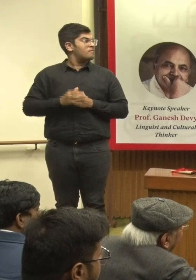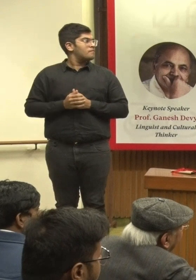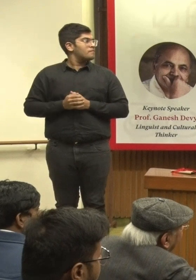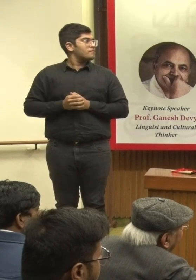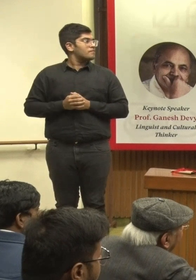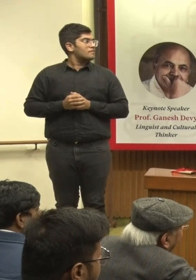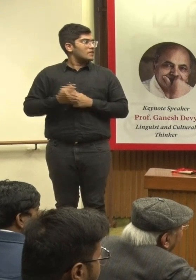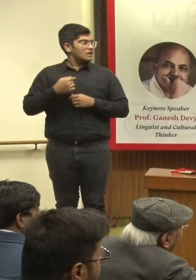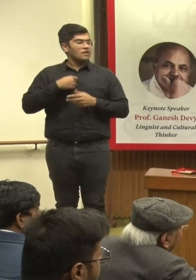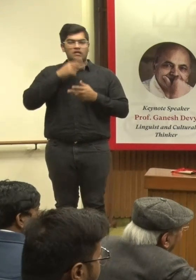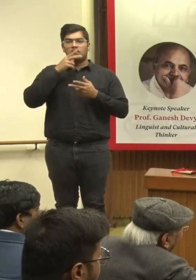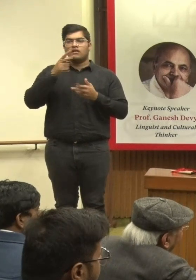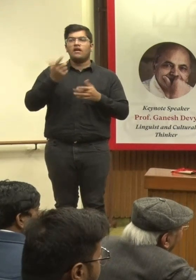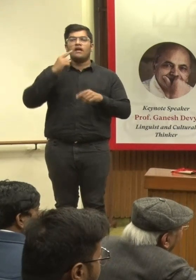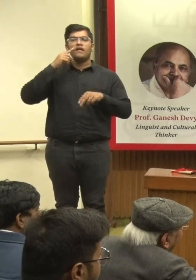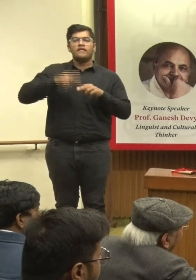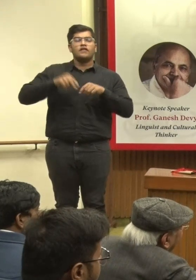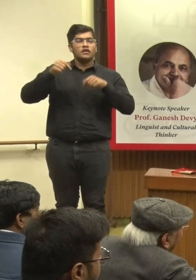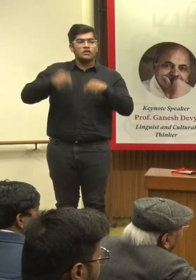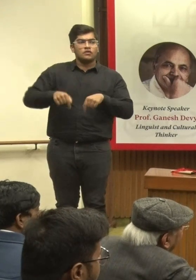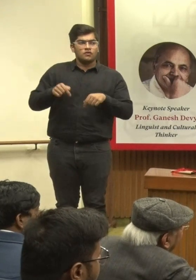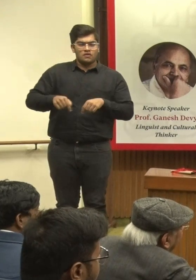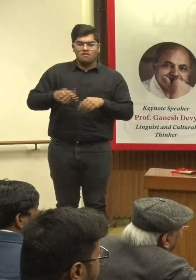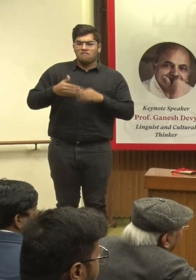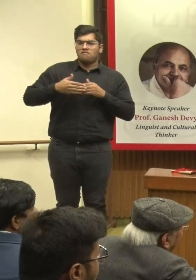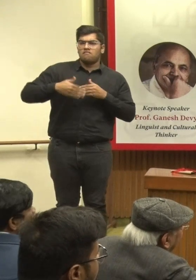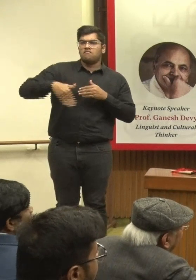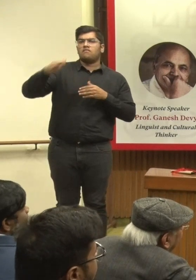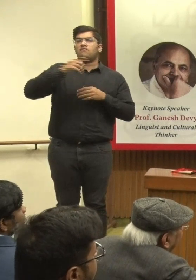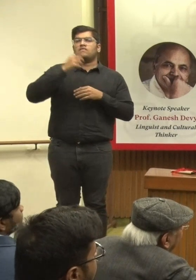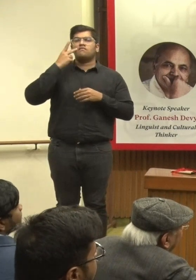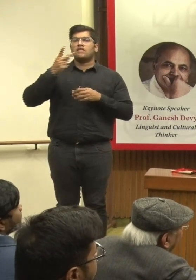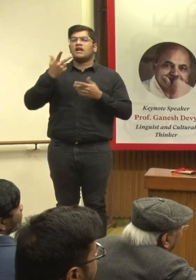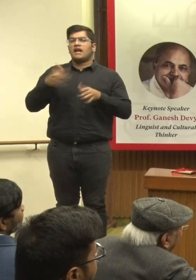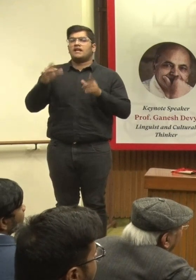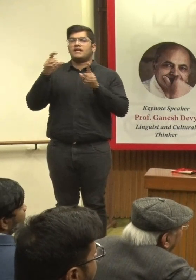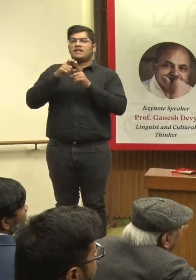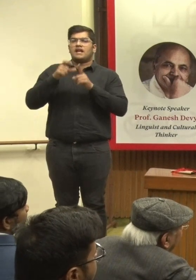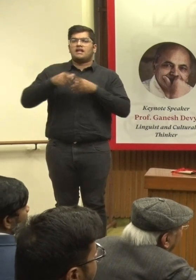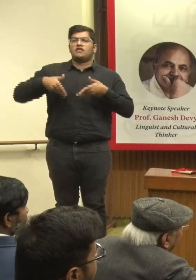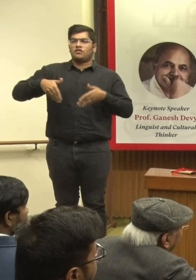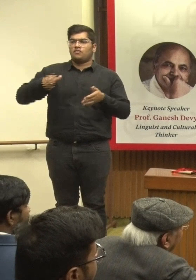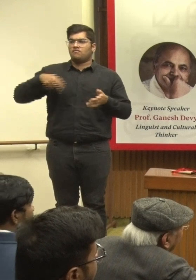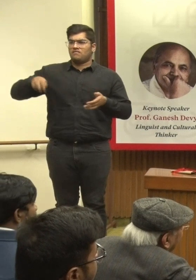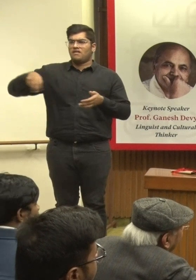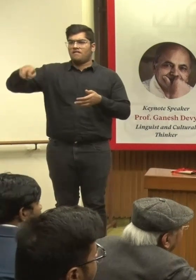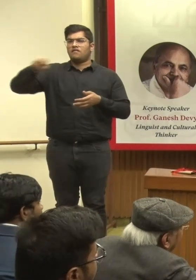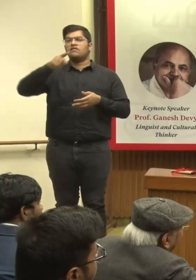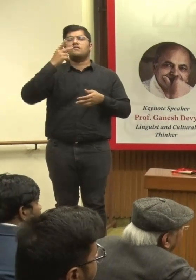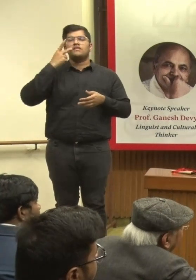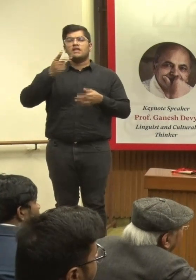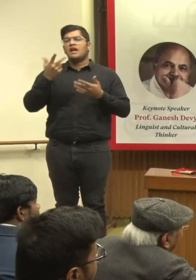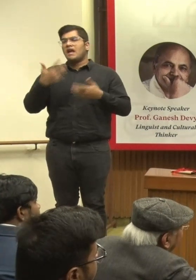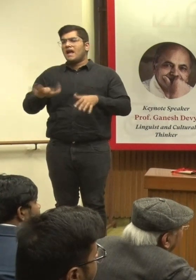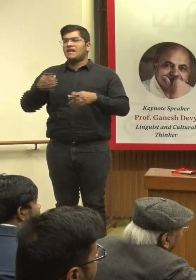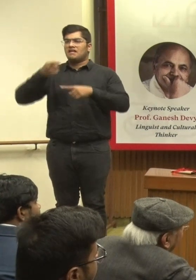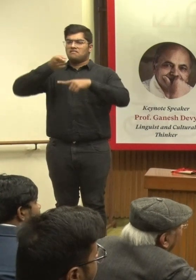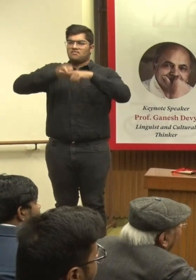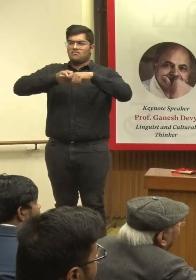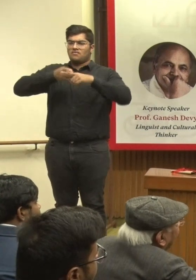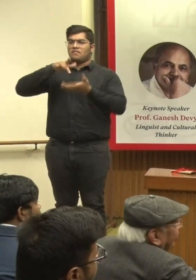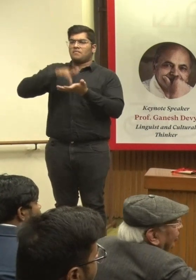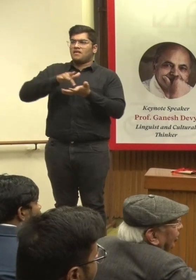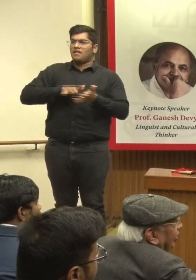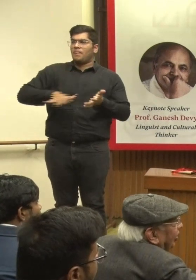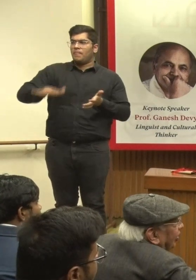I tell you, if from today on, when you travel on any Delhi street, look at any square and you see those children